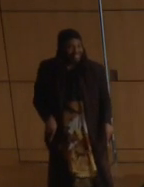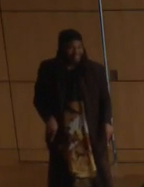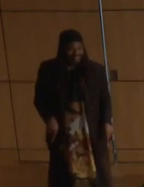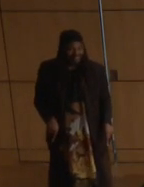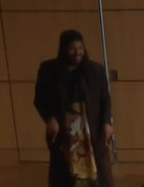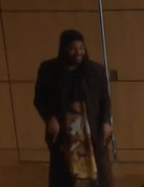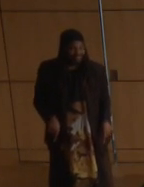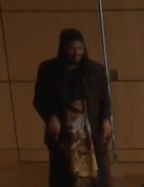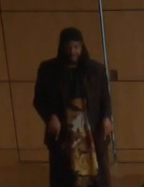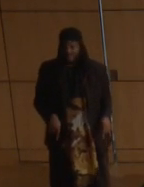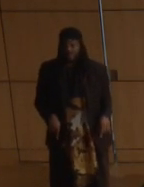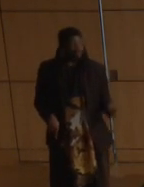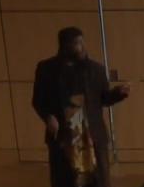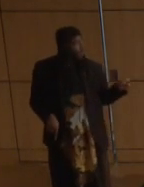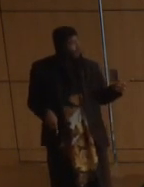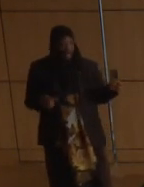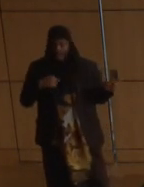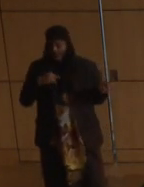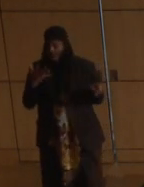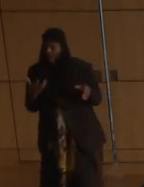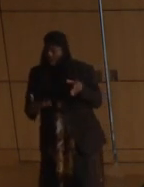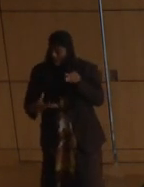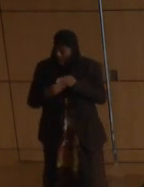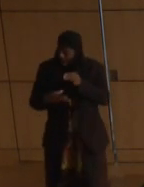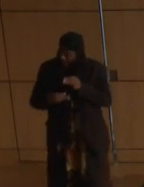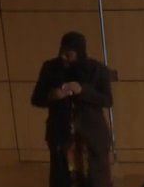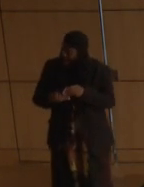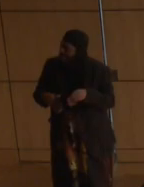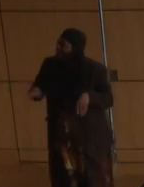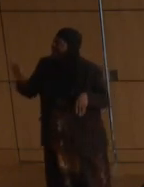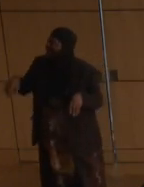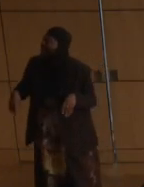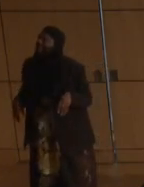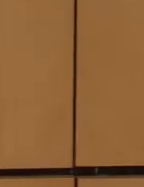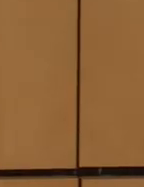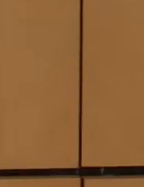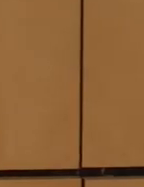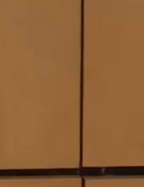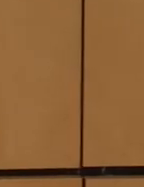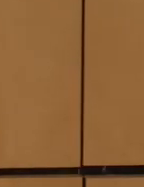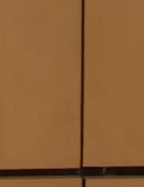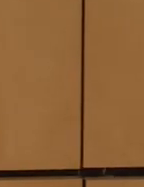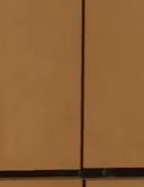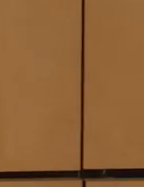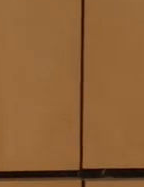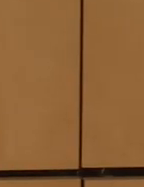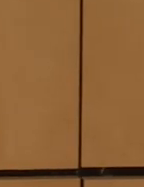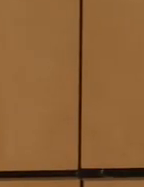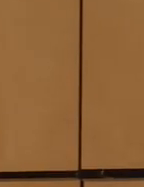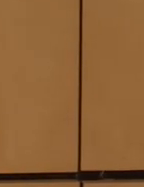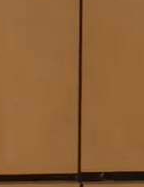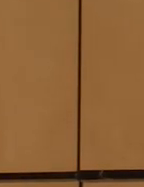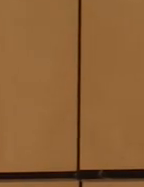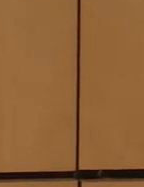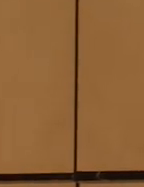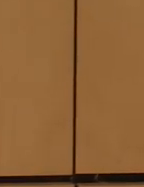desserts. Can I jump in there, Brother DeShields, on the flipping of the script? I think for